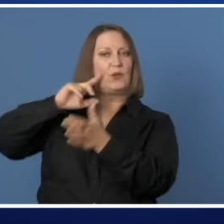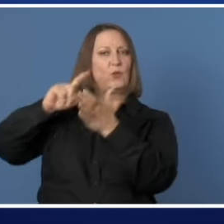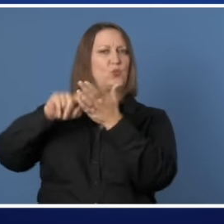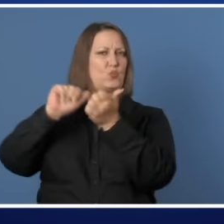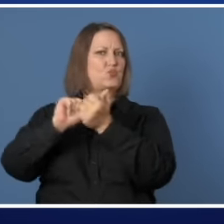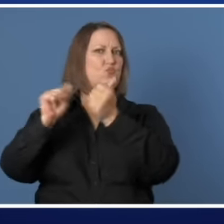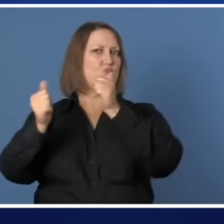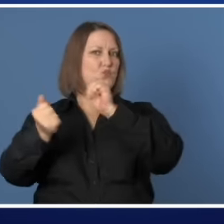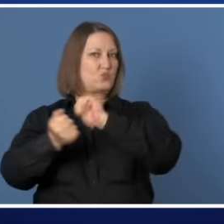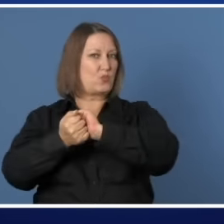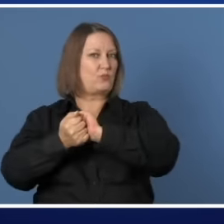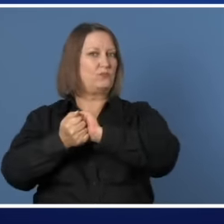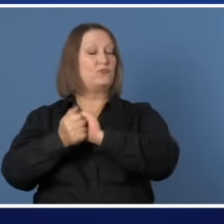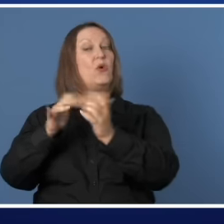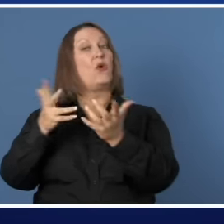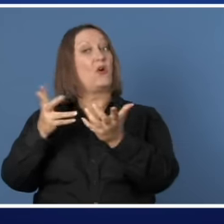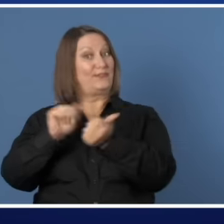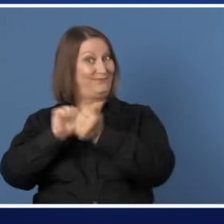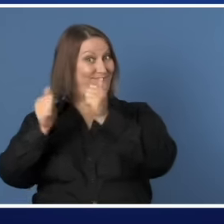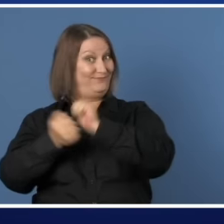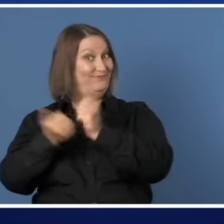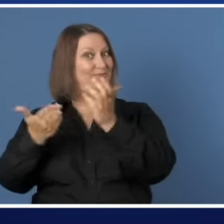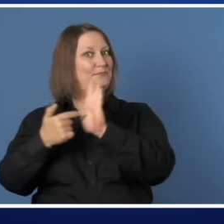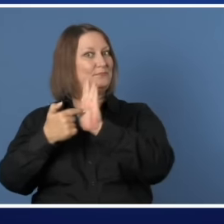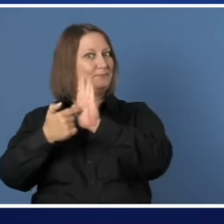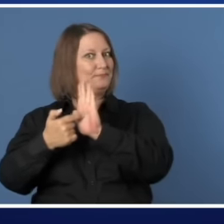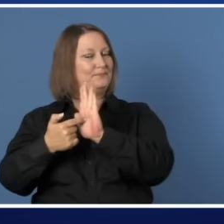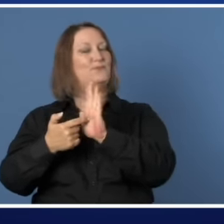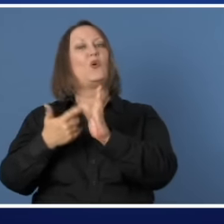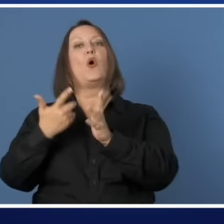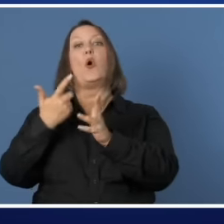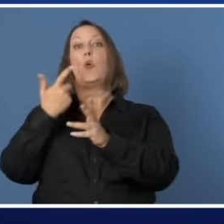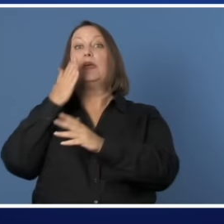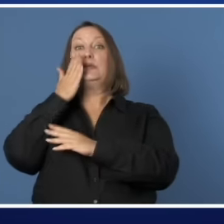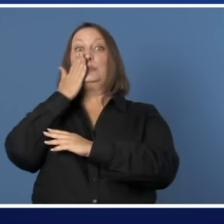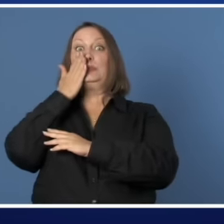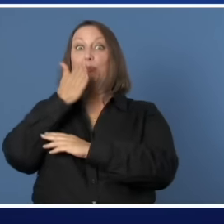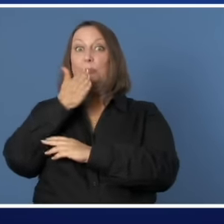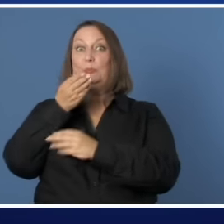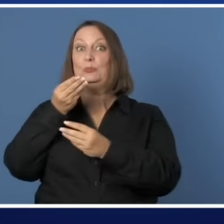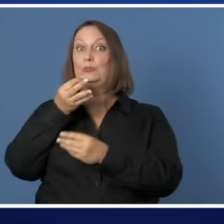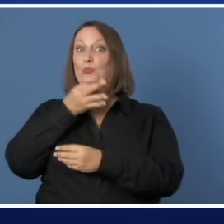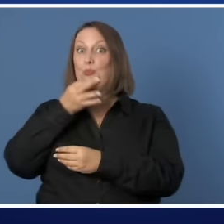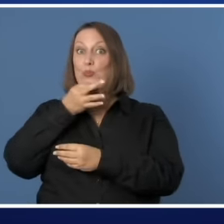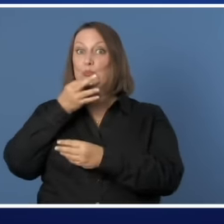and area that could signal that a landslide is likely to occur.